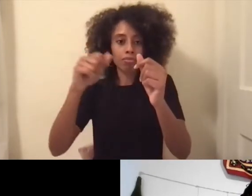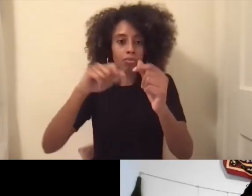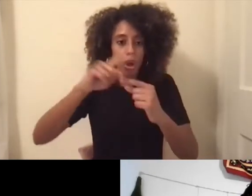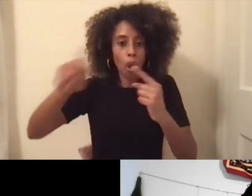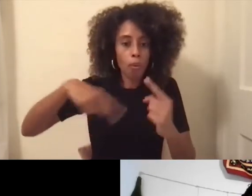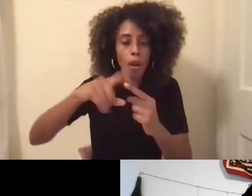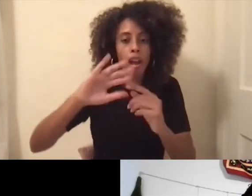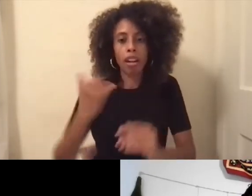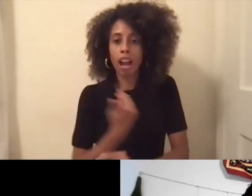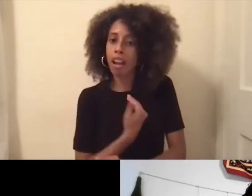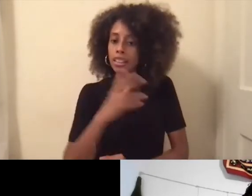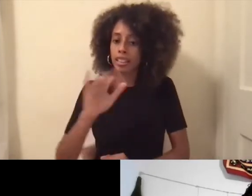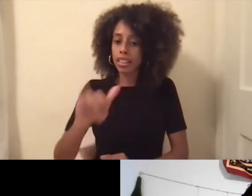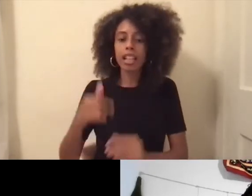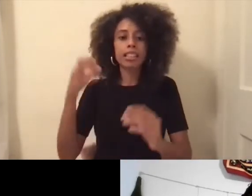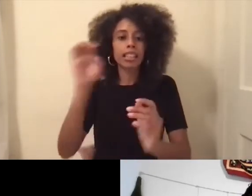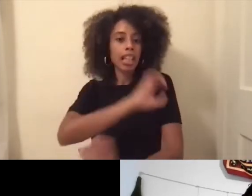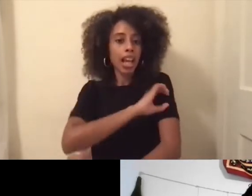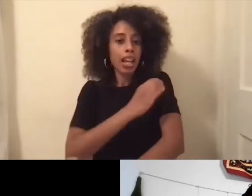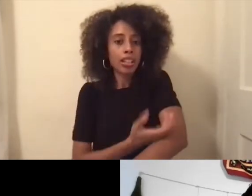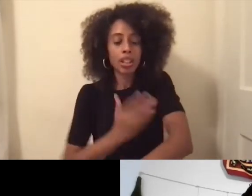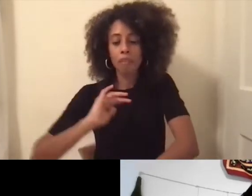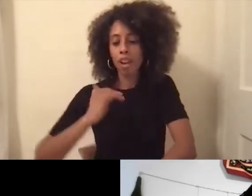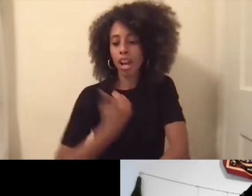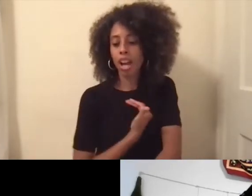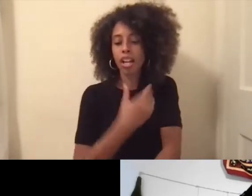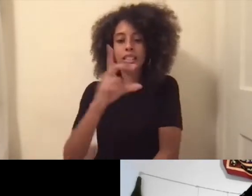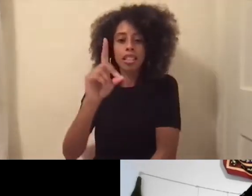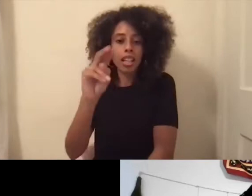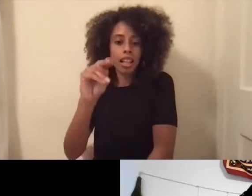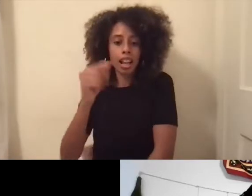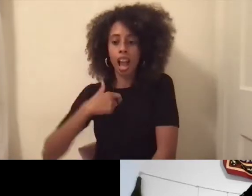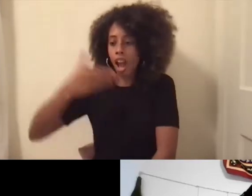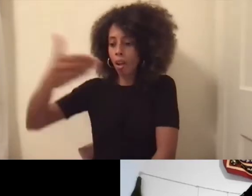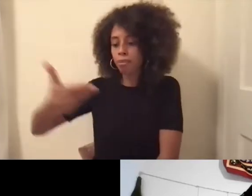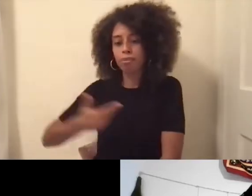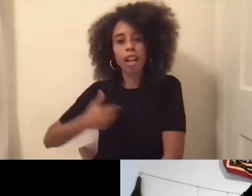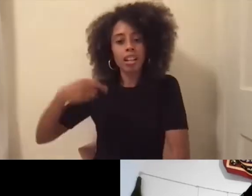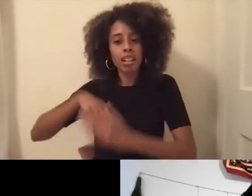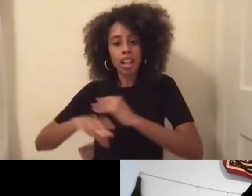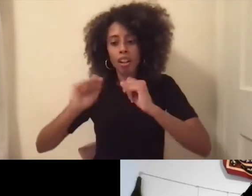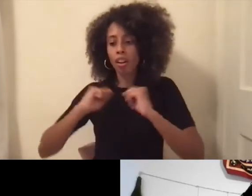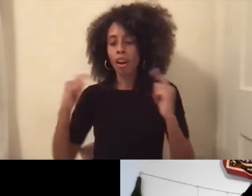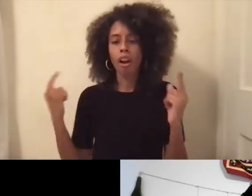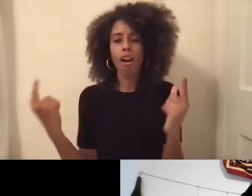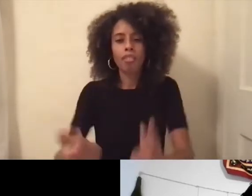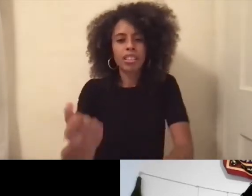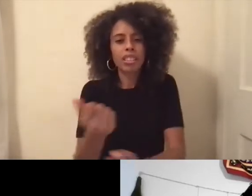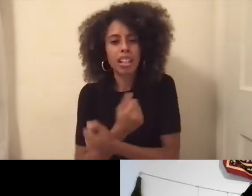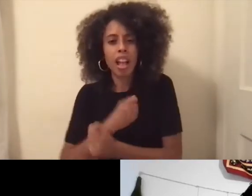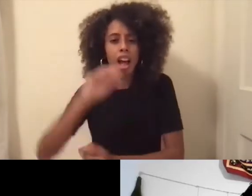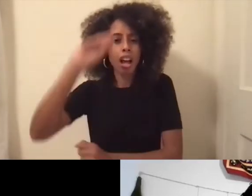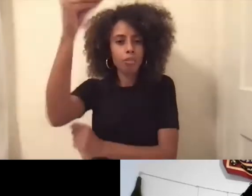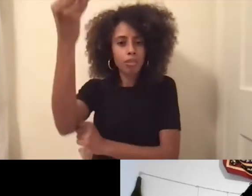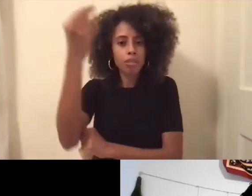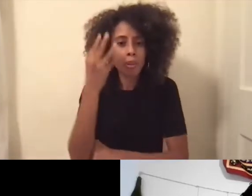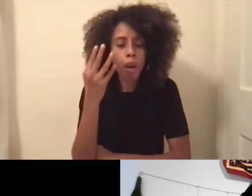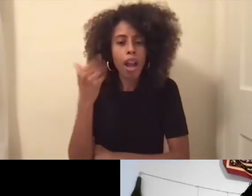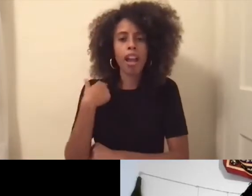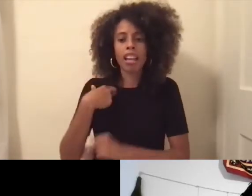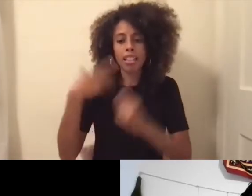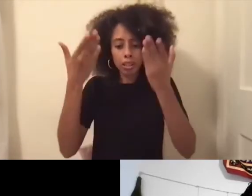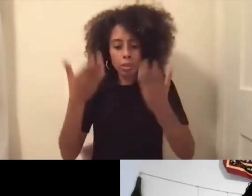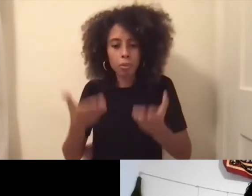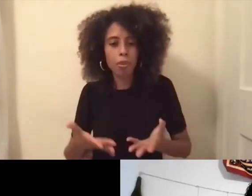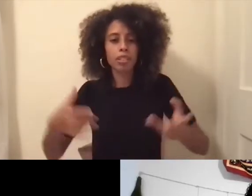the energy of our DNA. I am calling in all of this love, all of this grace, all of the presence and the power